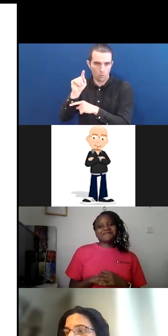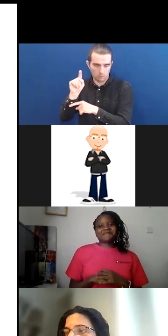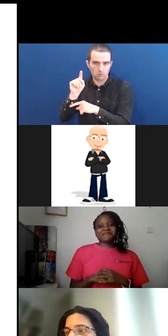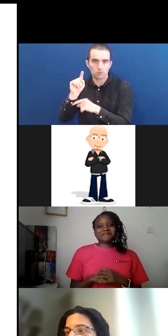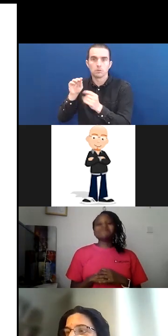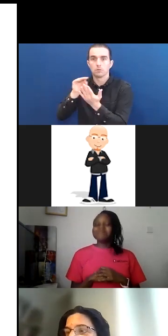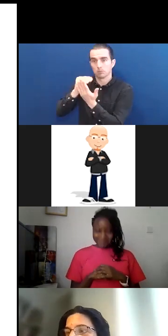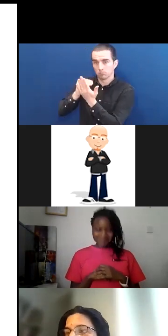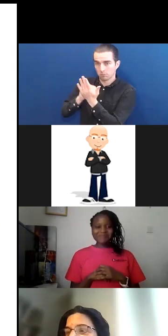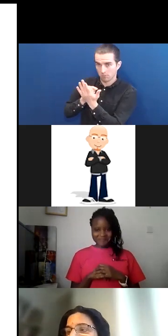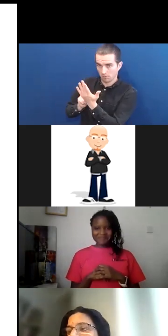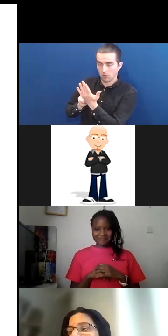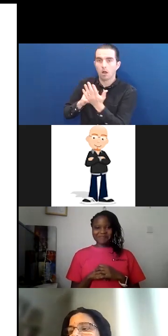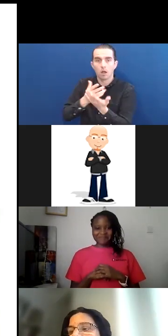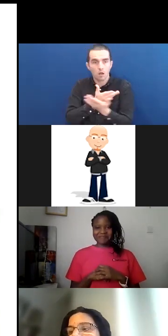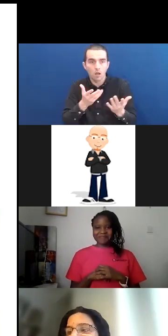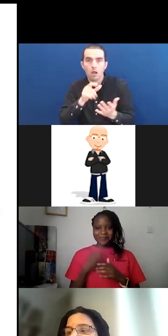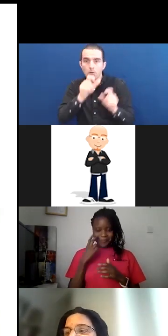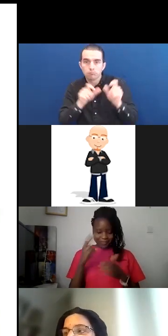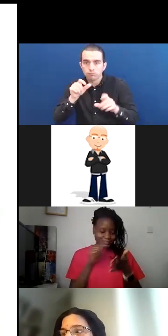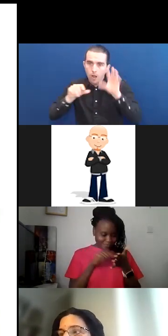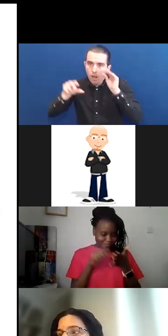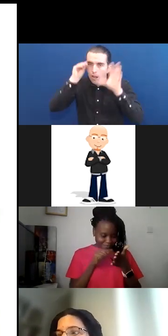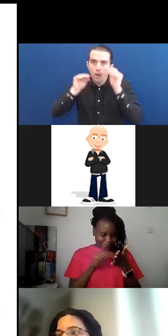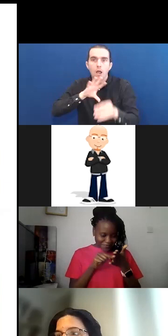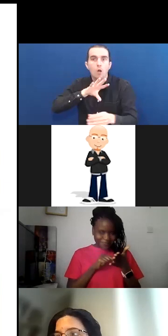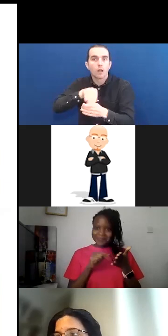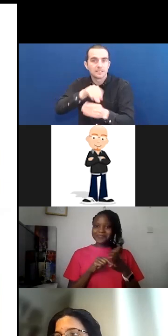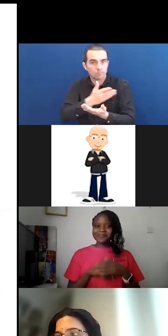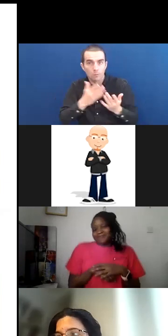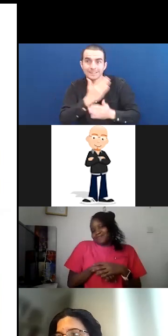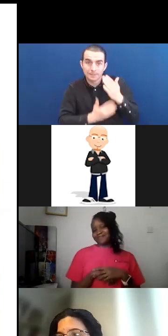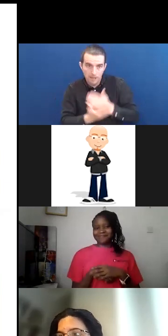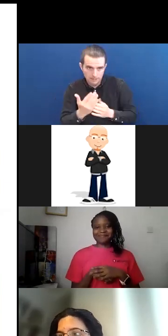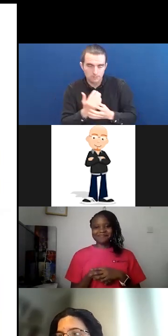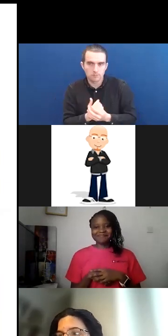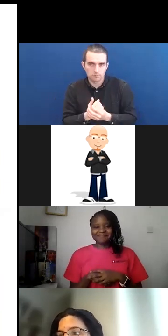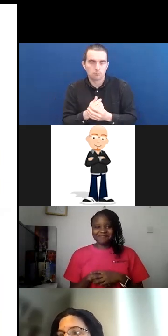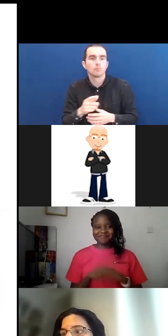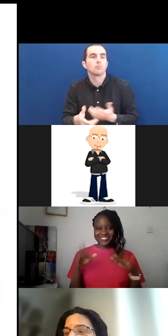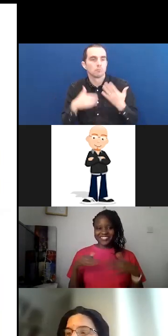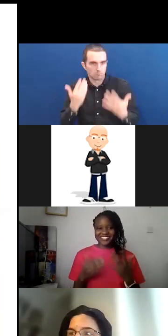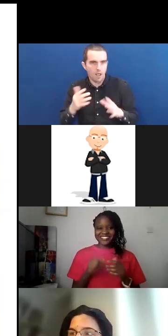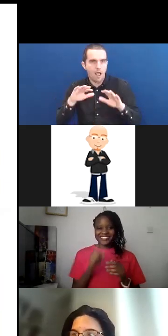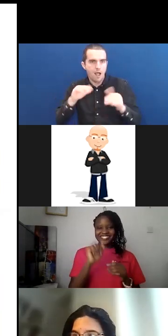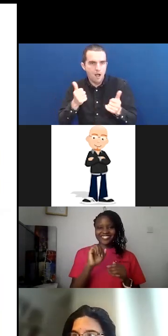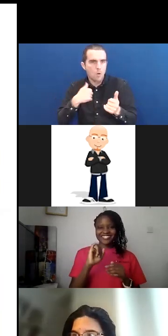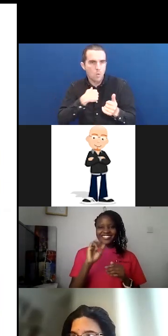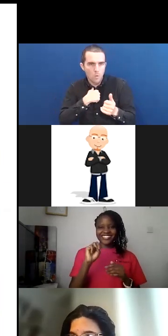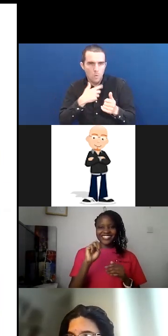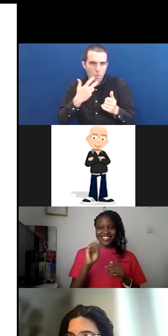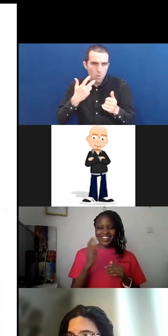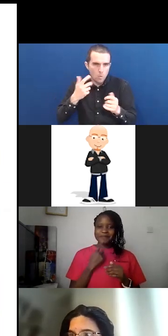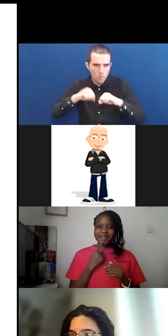and adaptation of some resources we have on our work with inclusive and sustainable cities, and then webinars on these